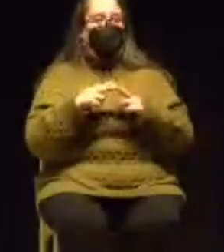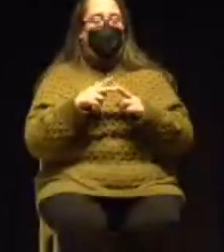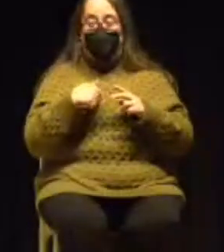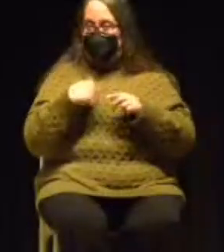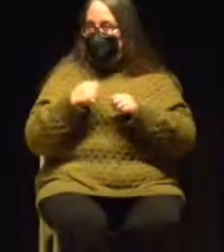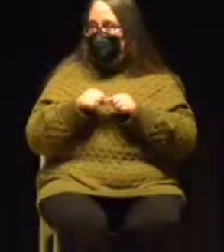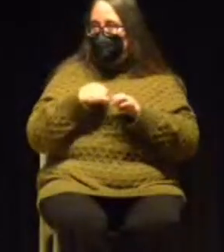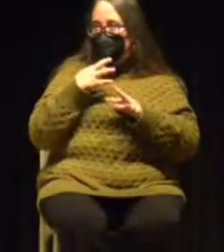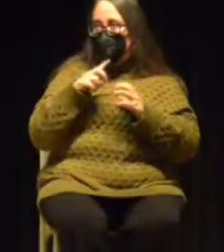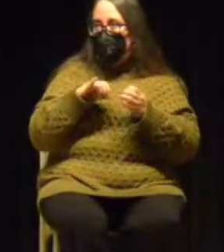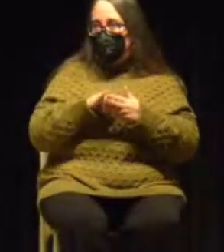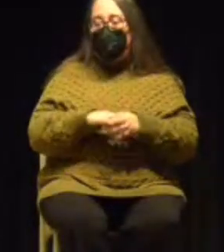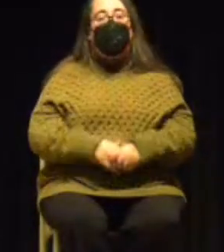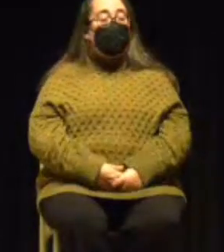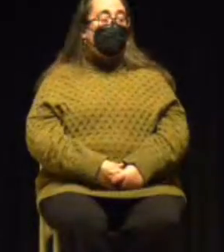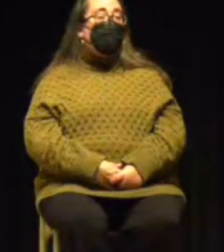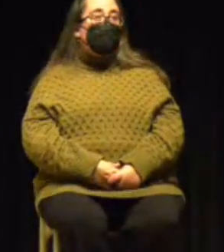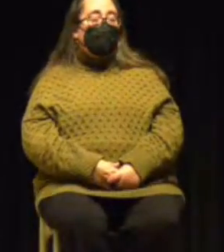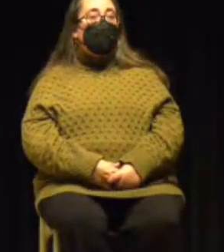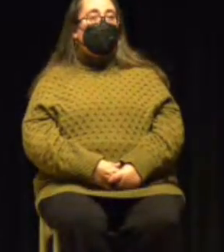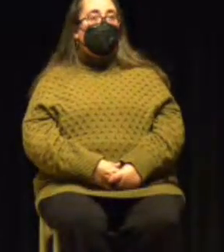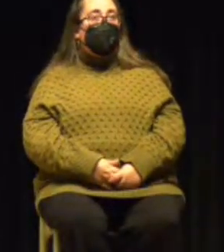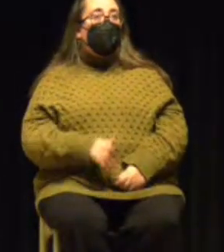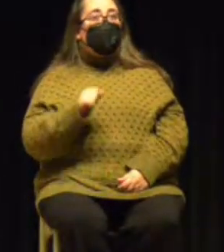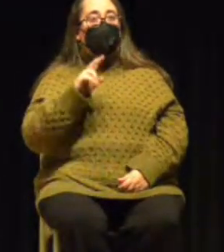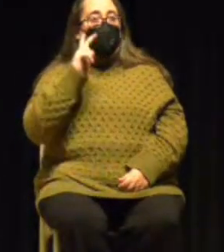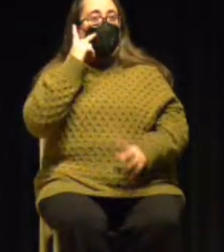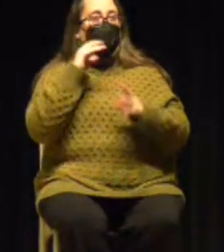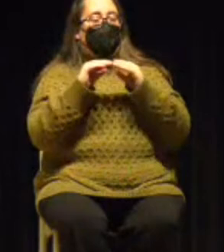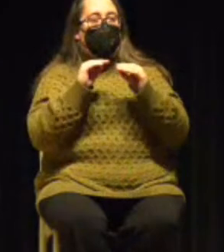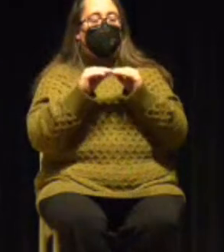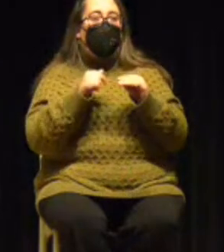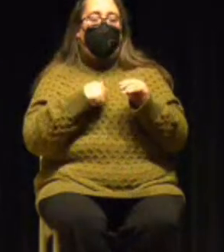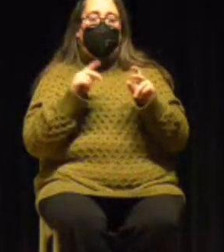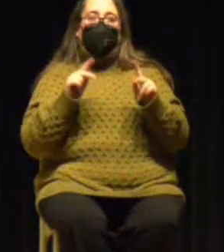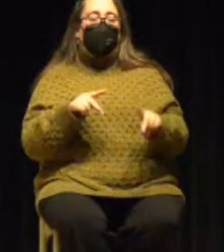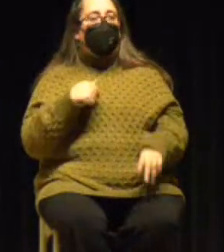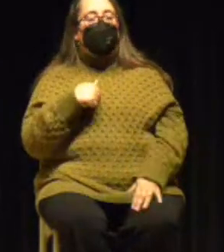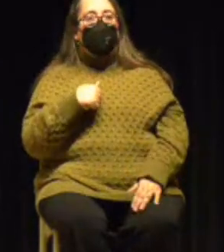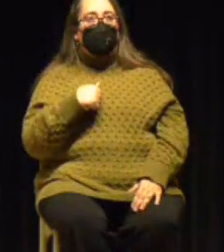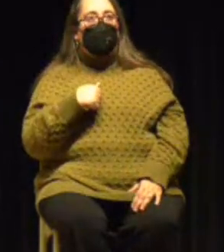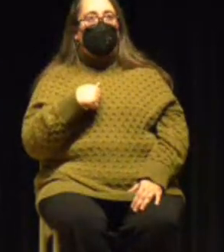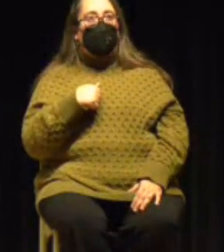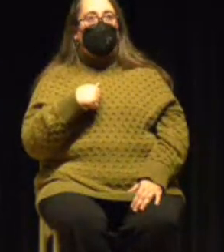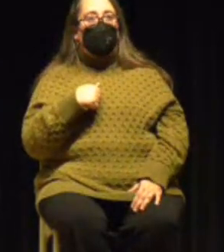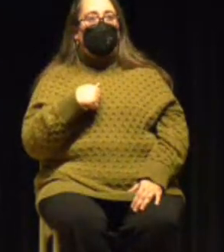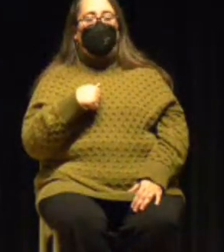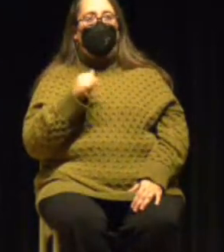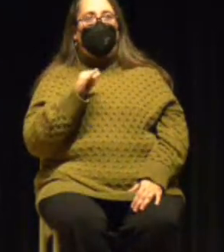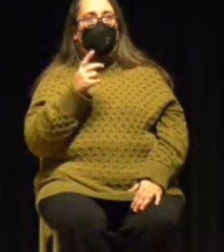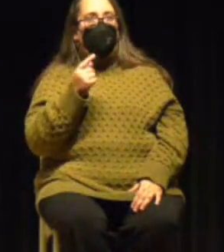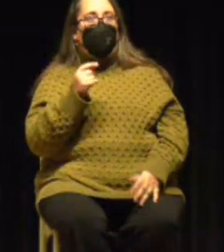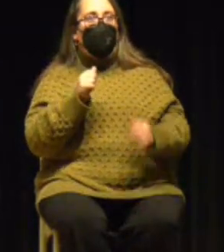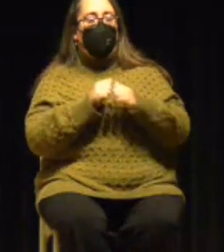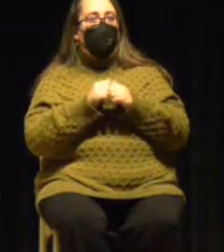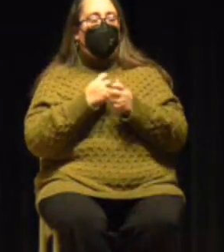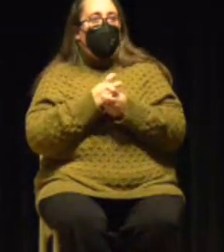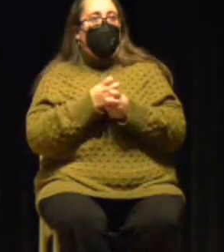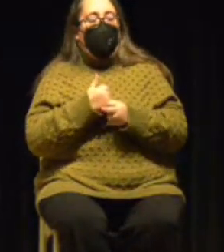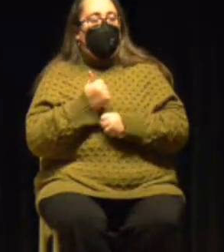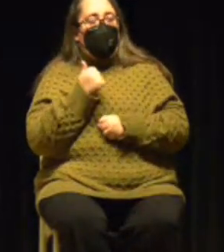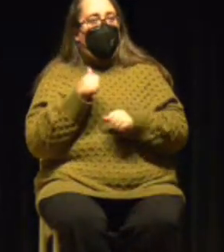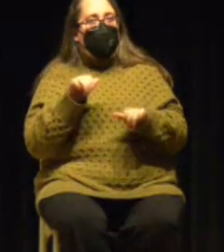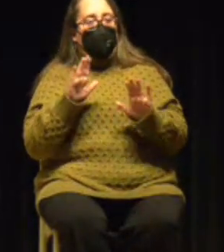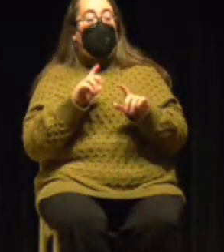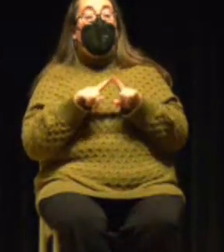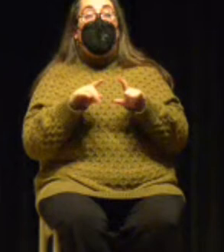remember we talked about We talked about that. I was like, there's got to be a political fix. I mean, I am that person if I'm like, I'm a dog with a bone, right? I'm like, I'm not going to let go. But look,